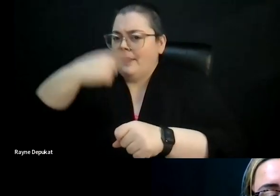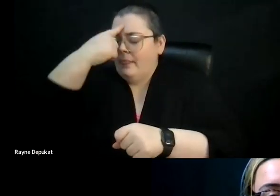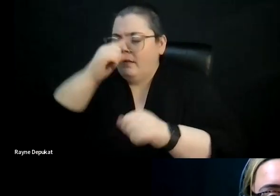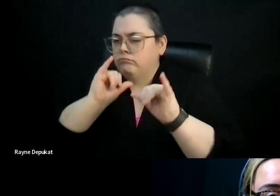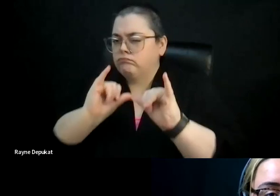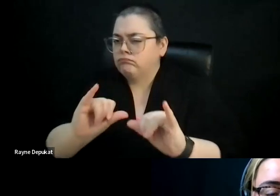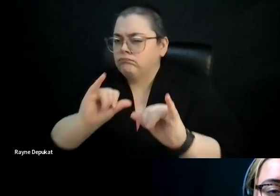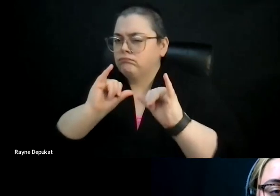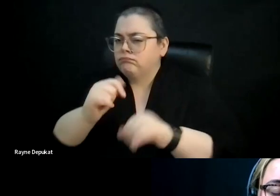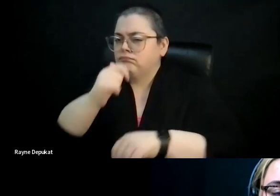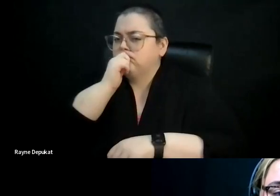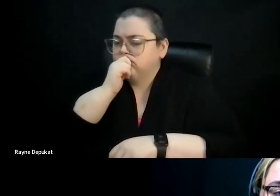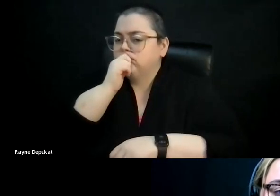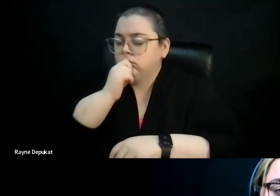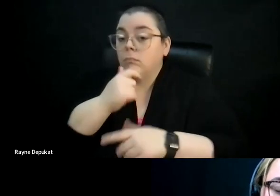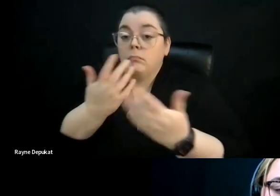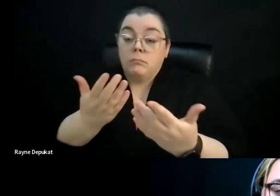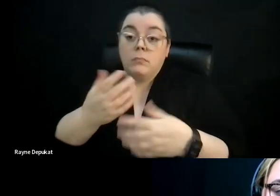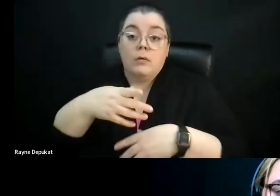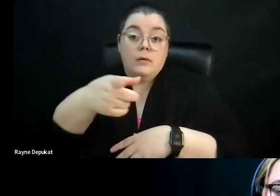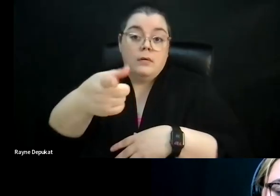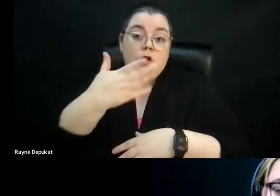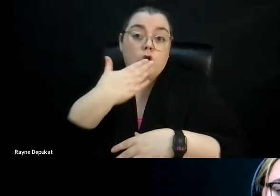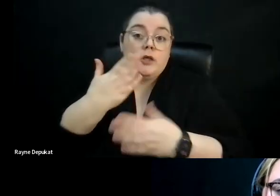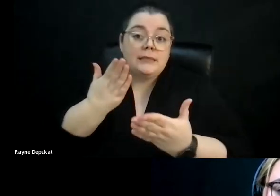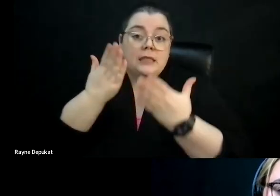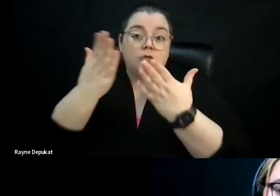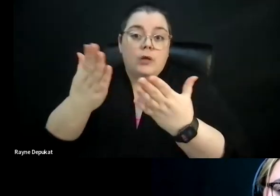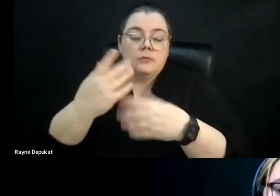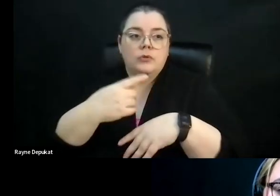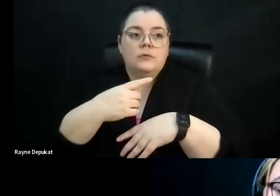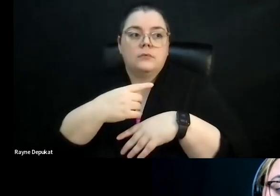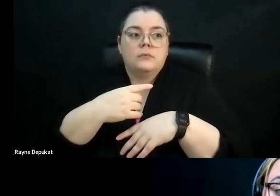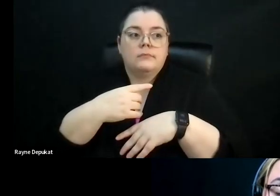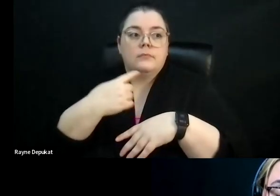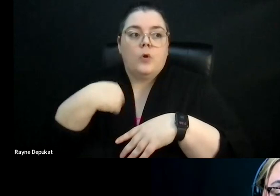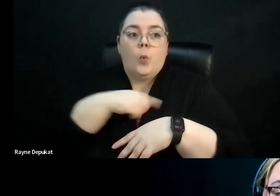But Bonnie, yes, you made me think. I'm thinking now. You had a good suggestion.